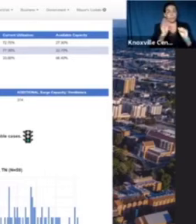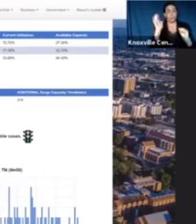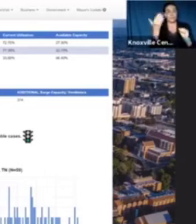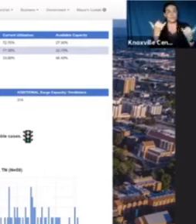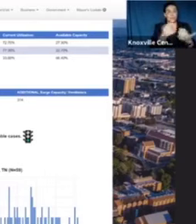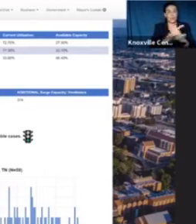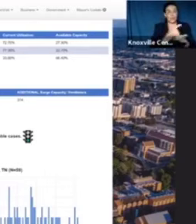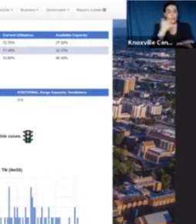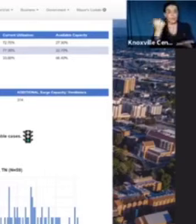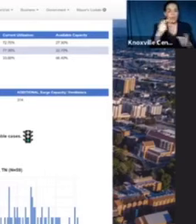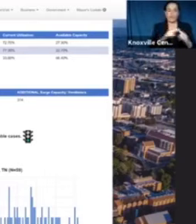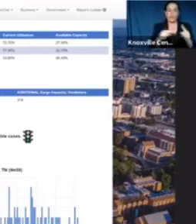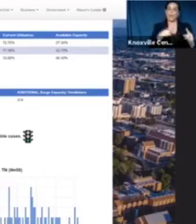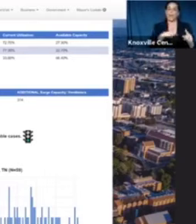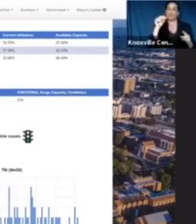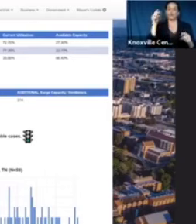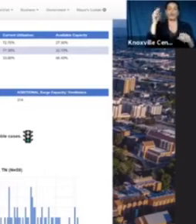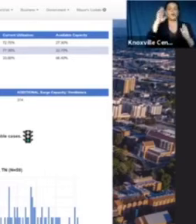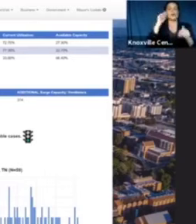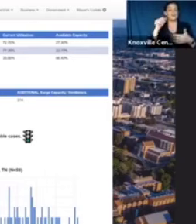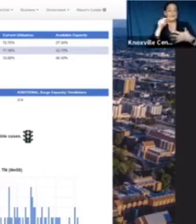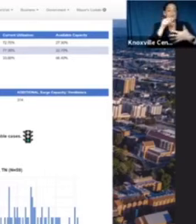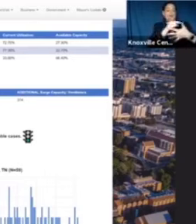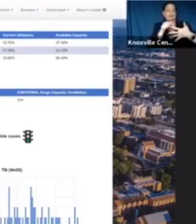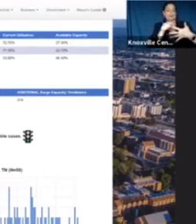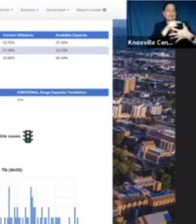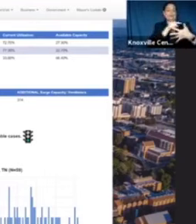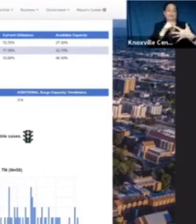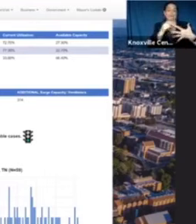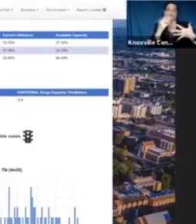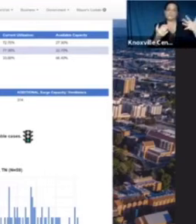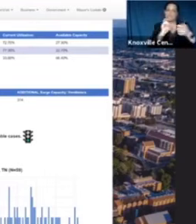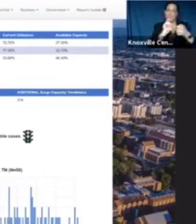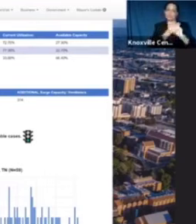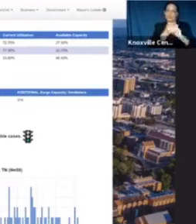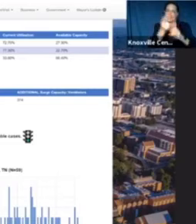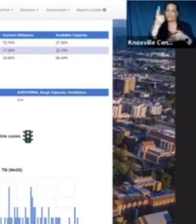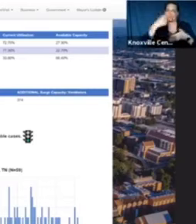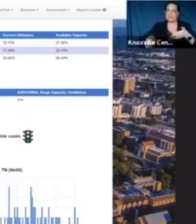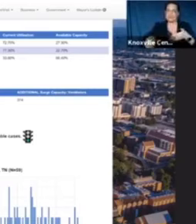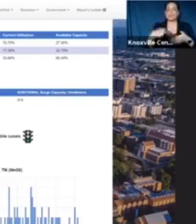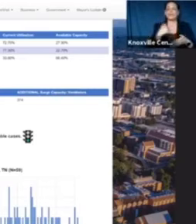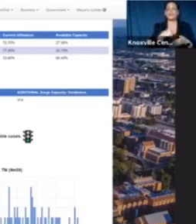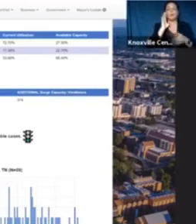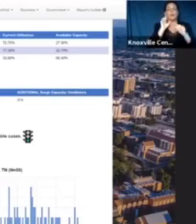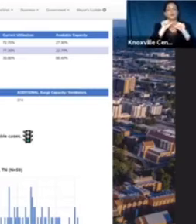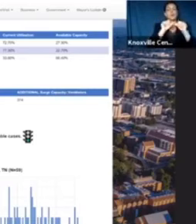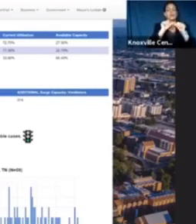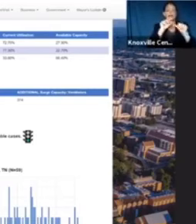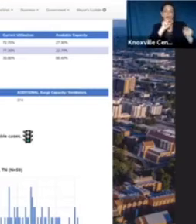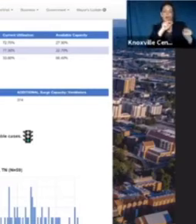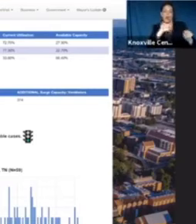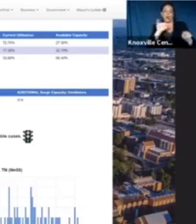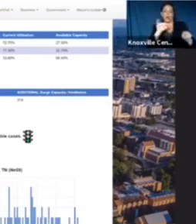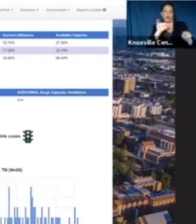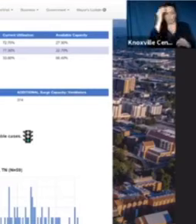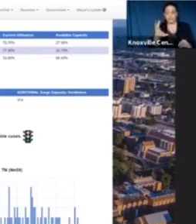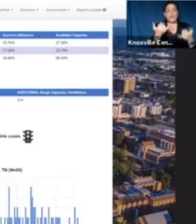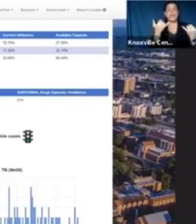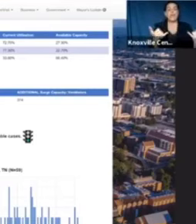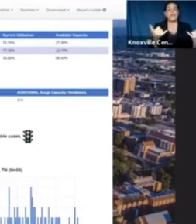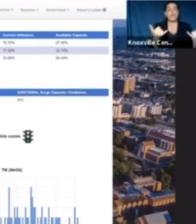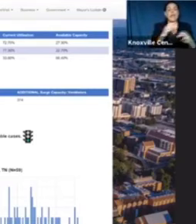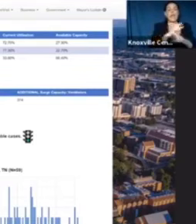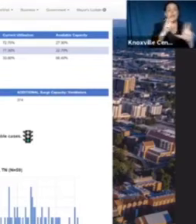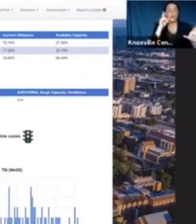do expect the first 2 benchmarks may change next week. We will continue to closely monitor this data. And now I'll open it up for questions.